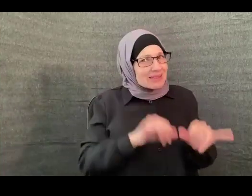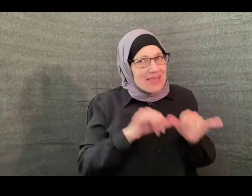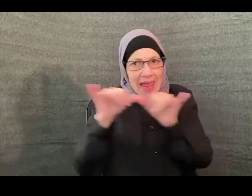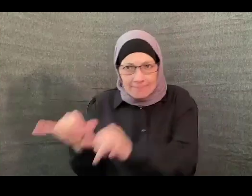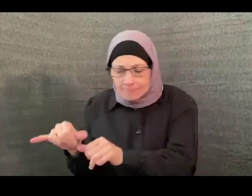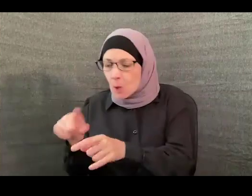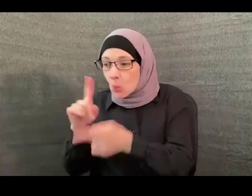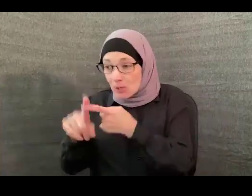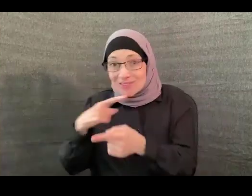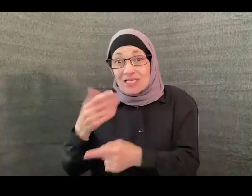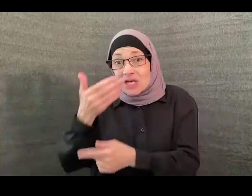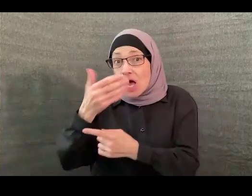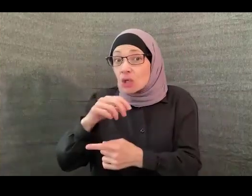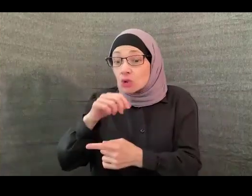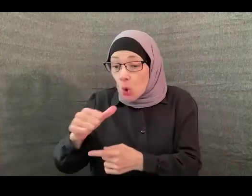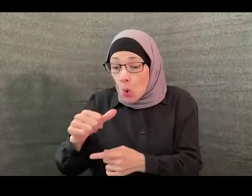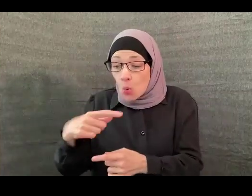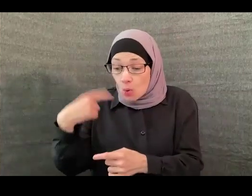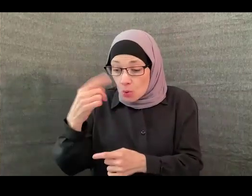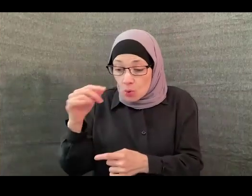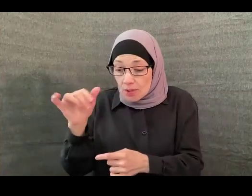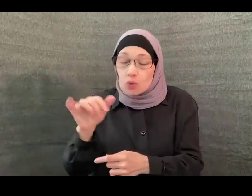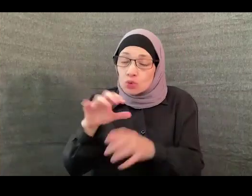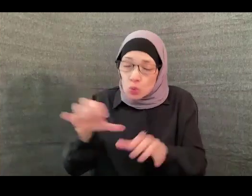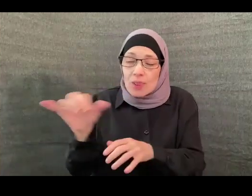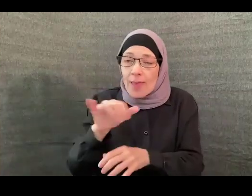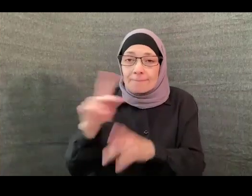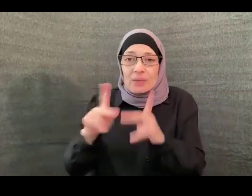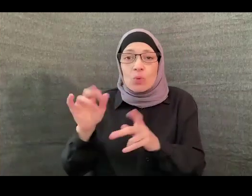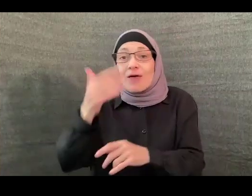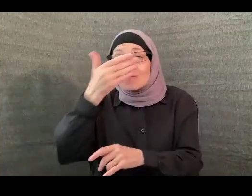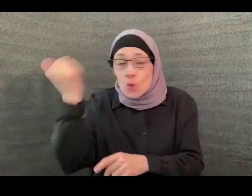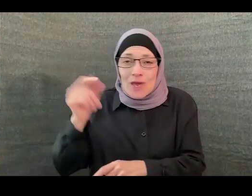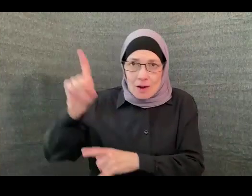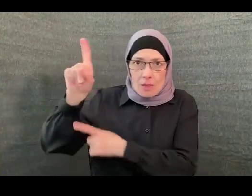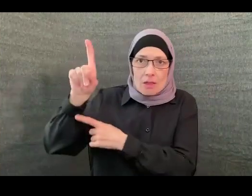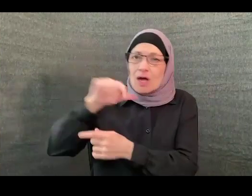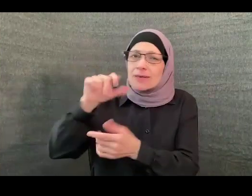spiritually forgetting Allah deliberately.